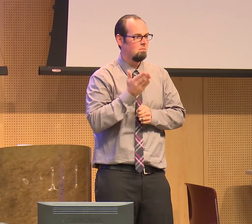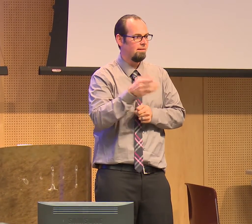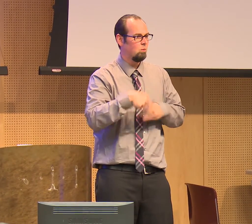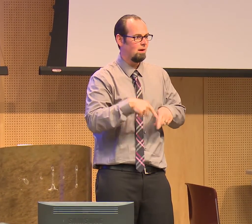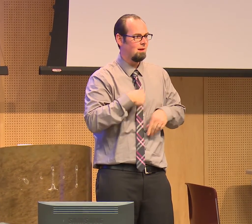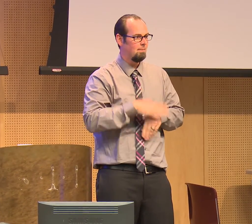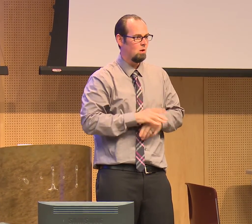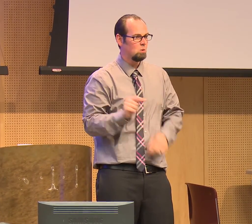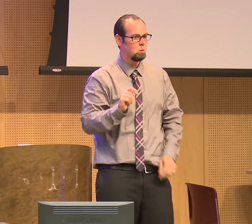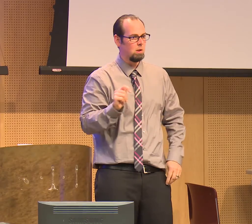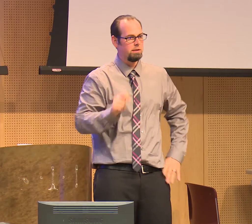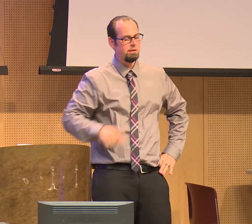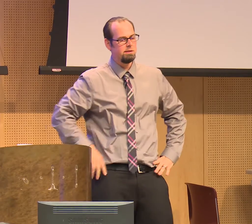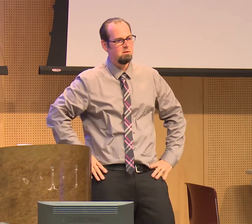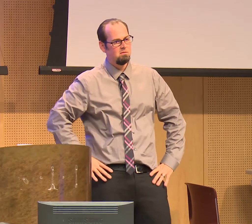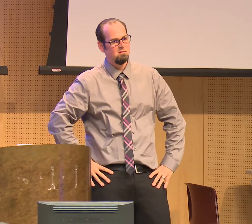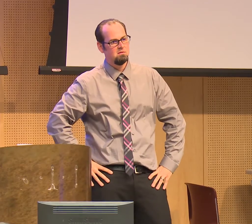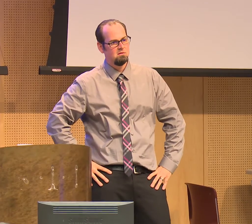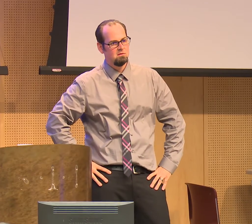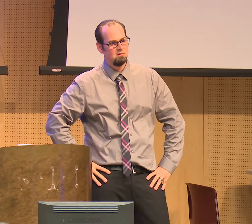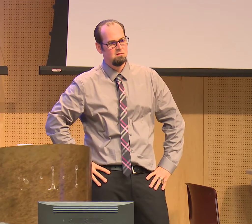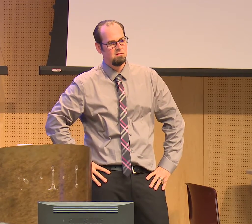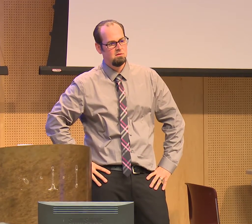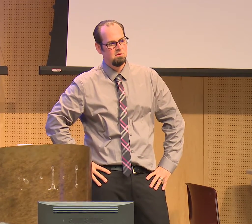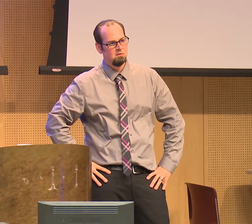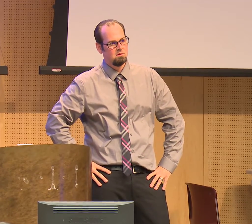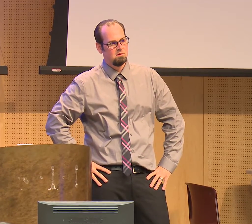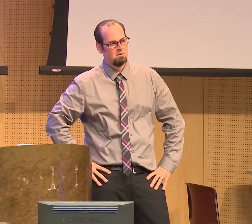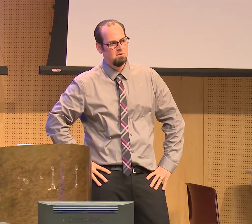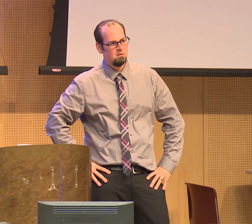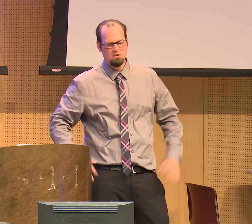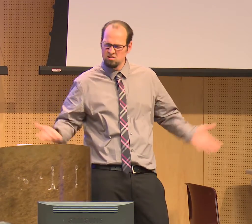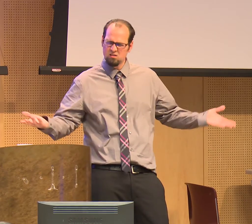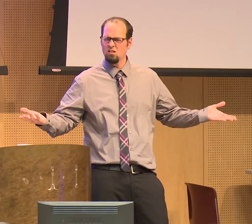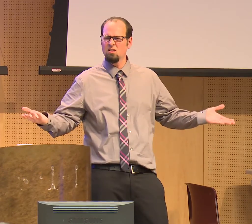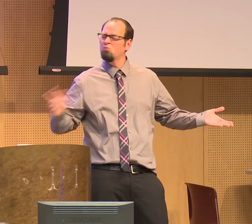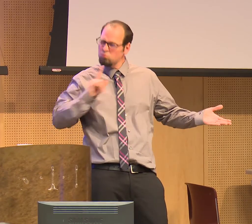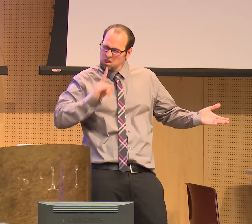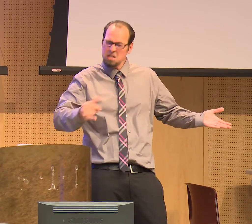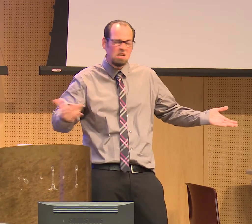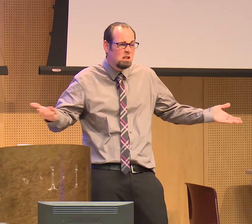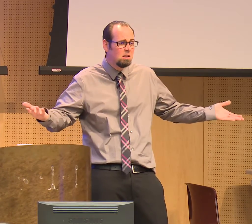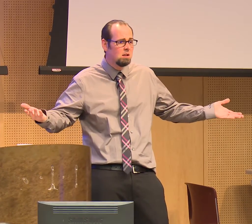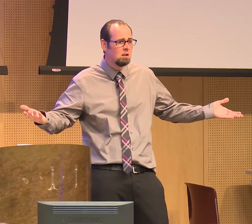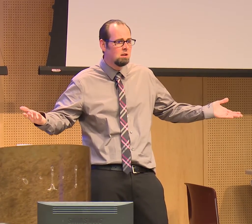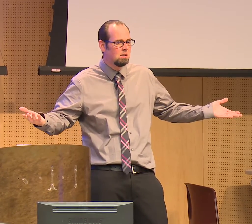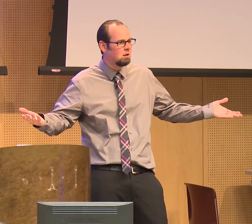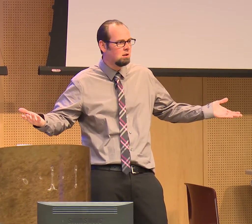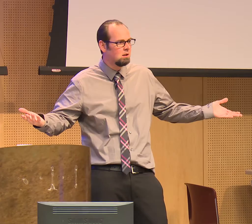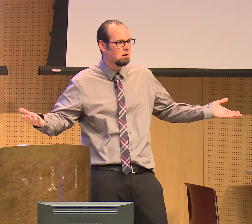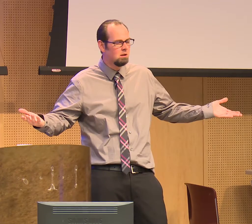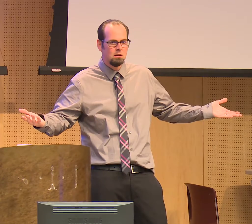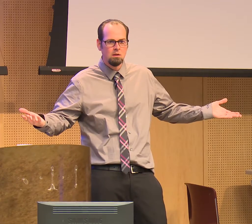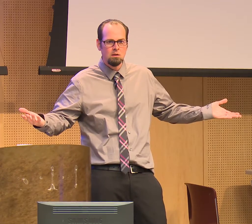and they had made an offer. West Coast Choppers made an offer. And here I